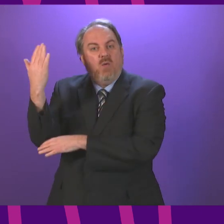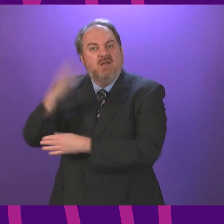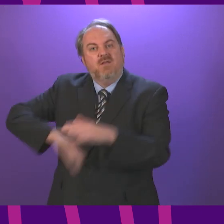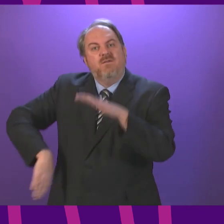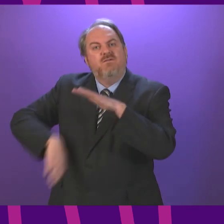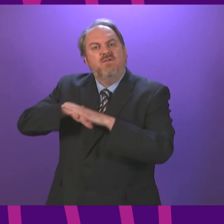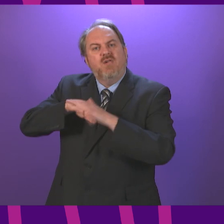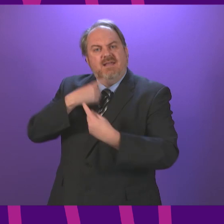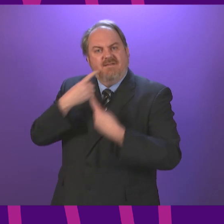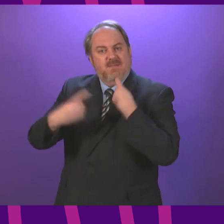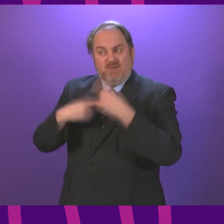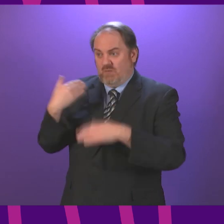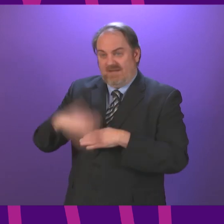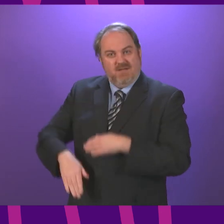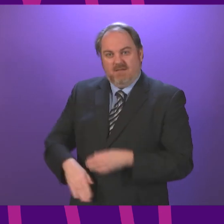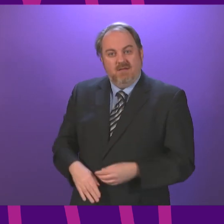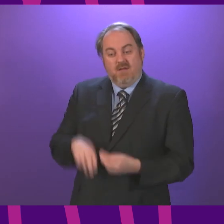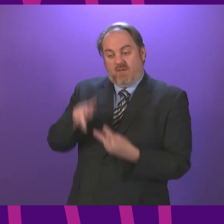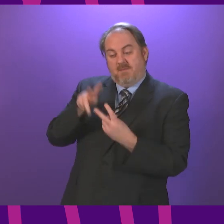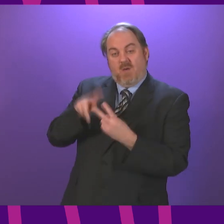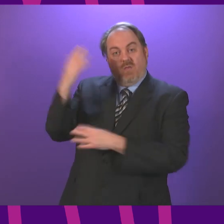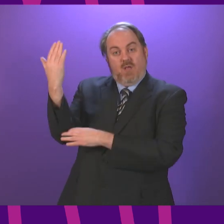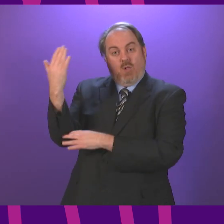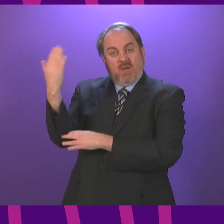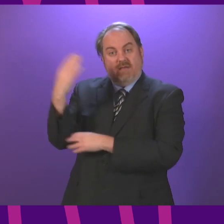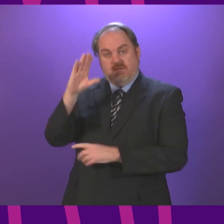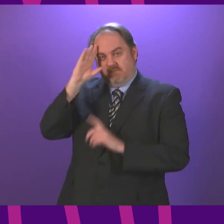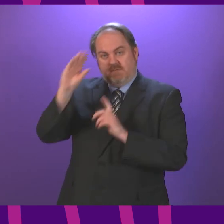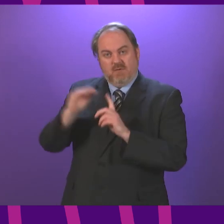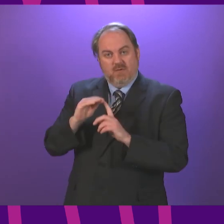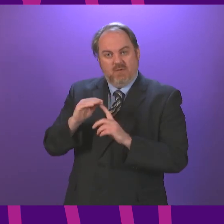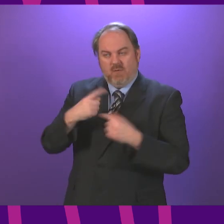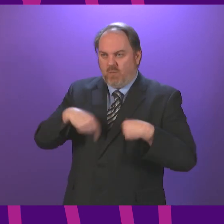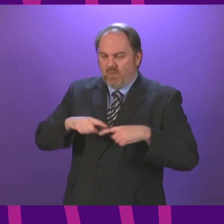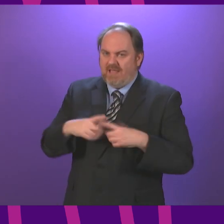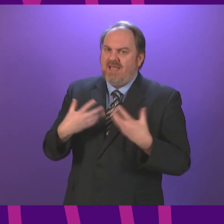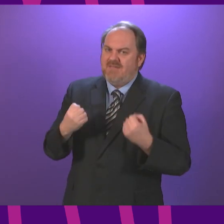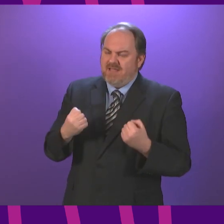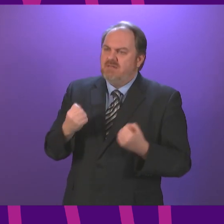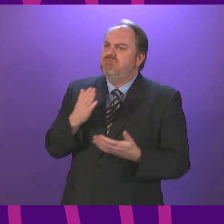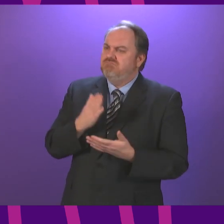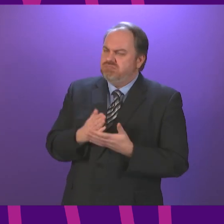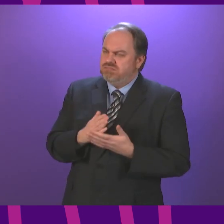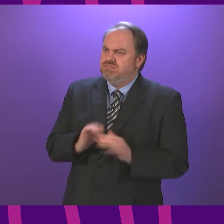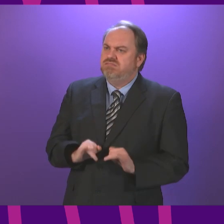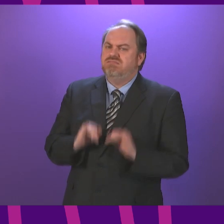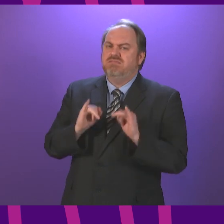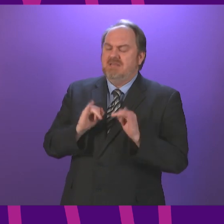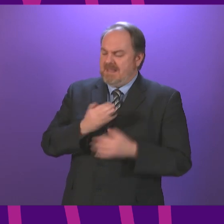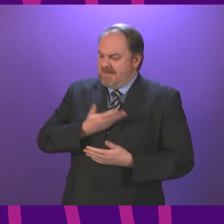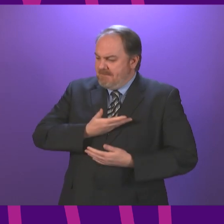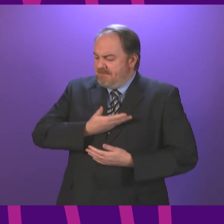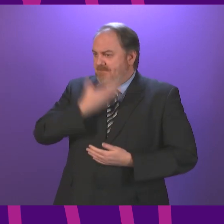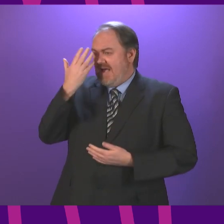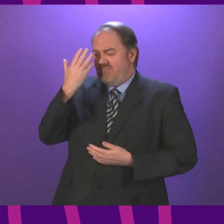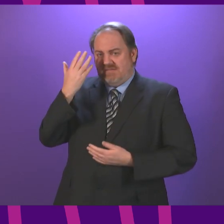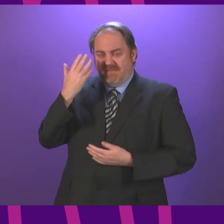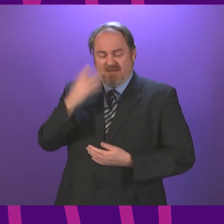Roddy Dunlop and Christine O'Neill stated this. We have each experienced extreme professional embarrassment.